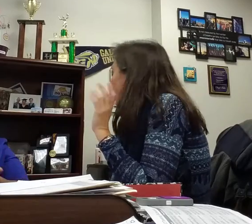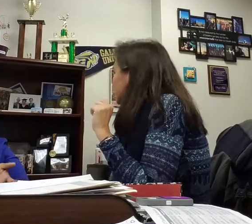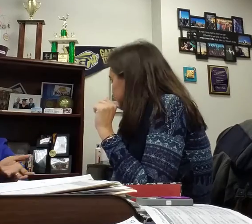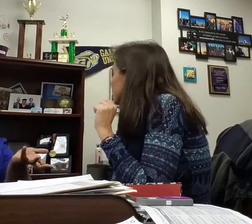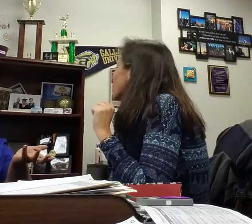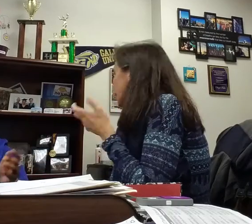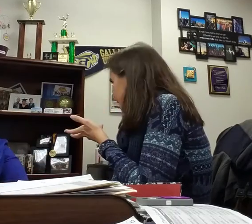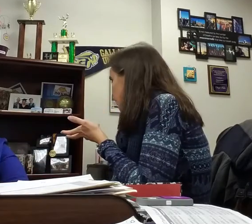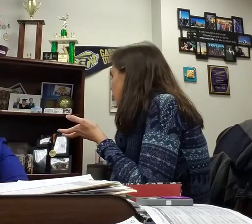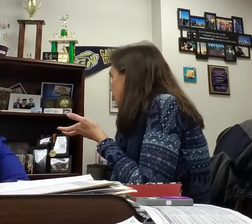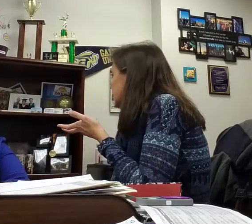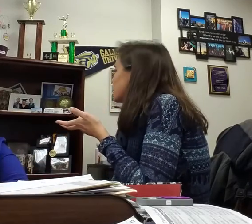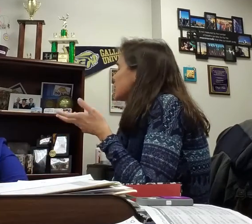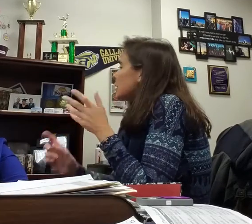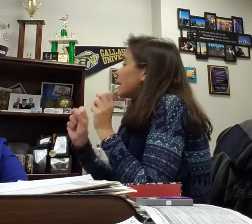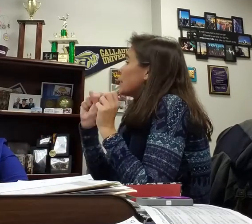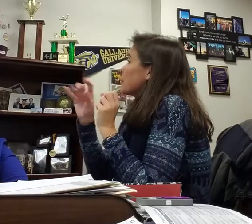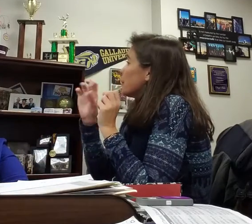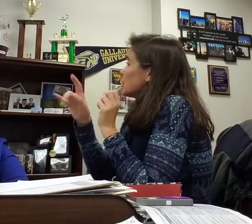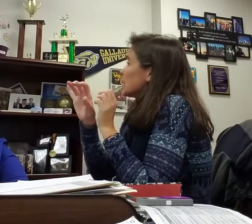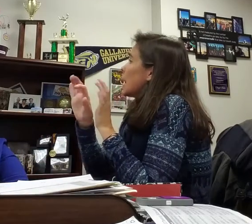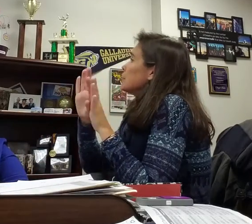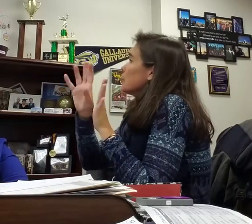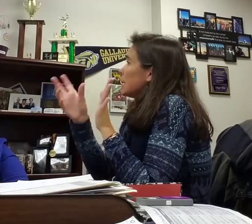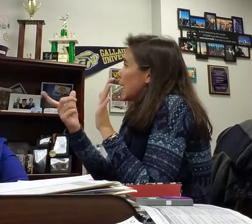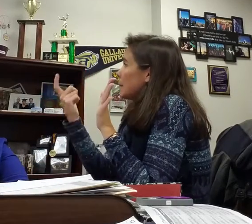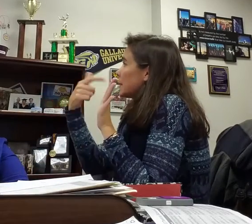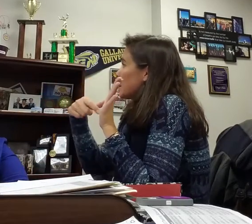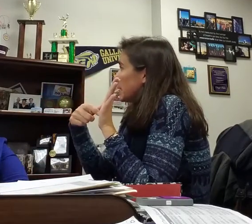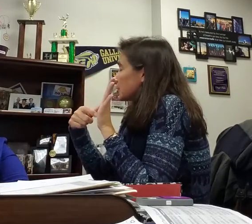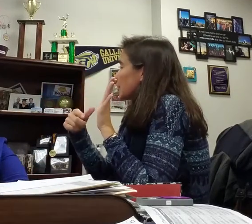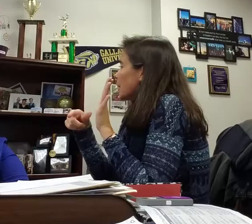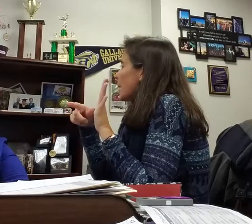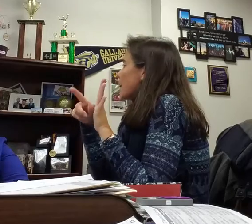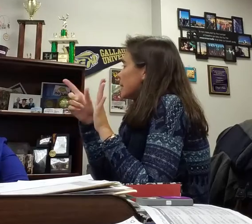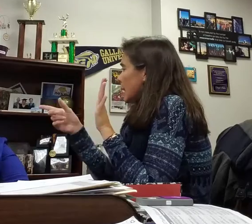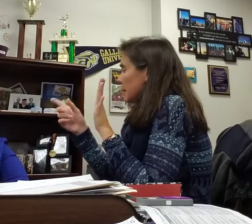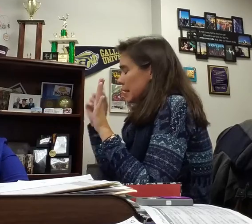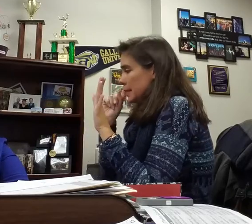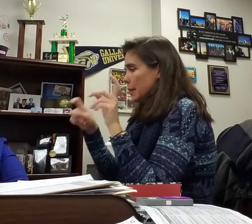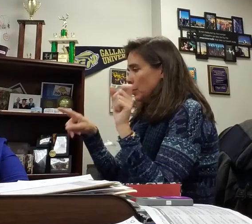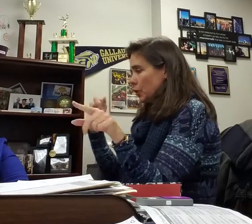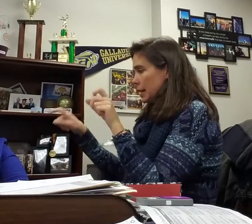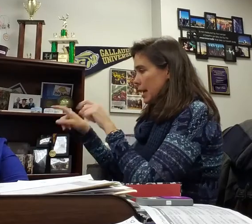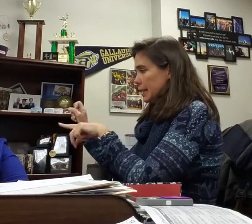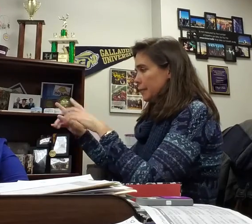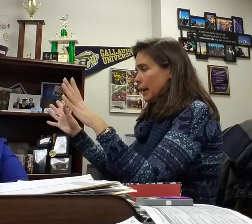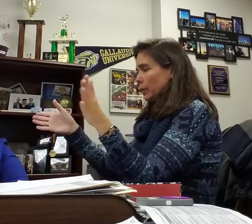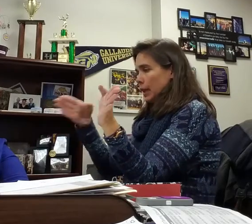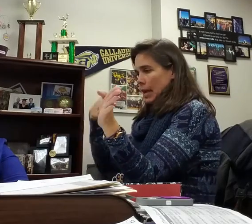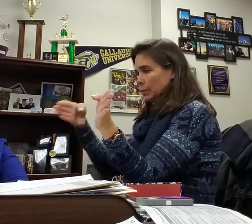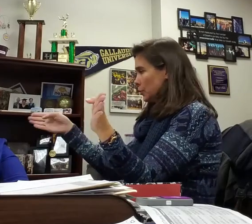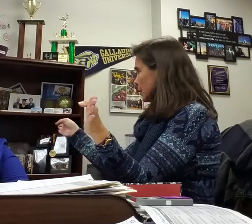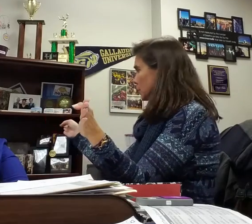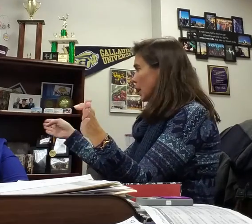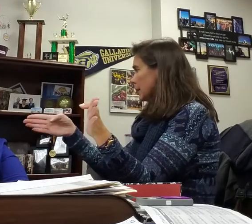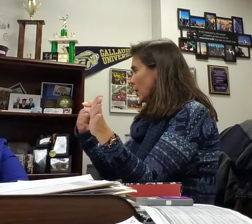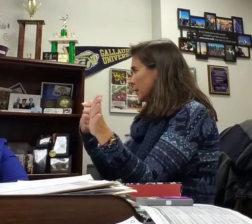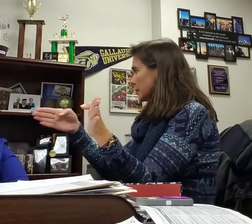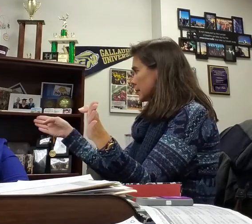sign. Right. Especially like at the first time, do the name, get the picture. Yeah. But then because then we're trying to identify with the animals that are right on the